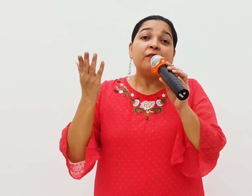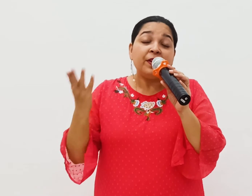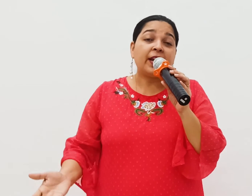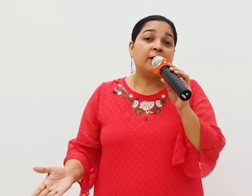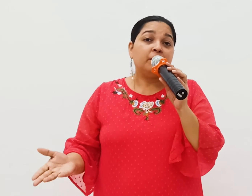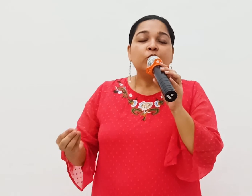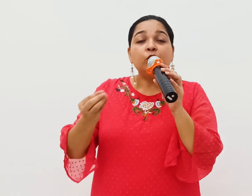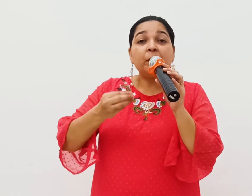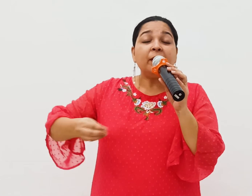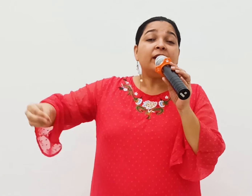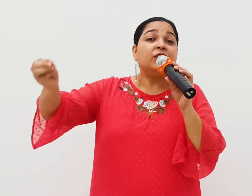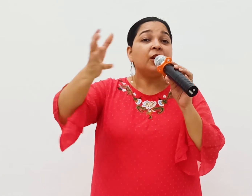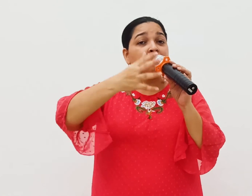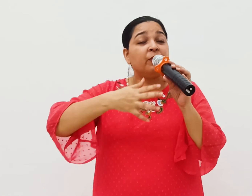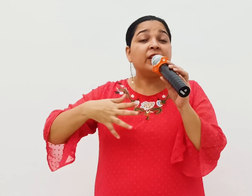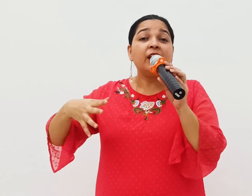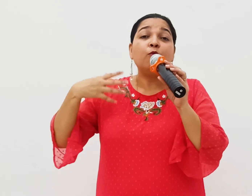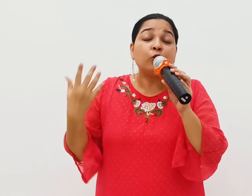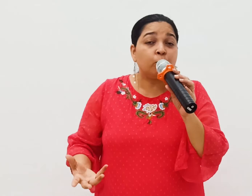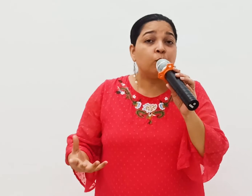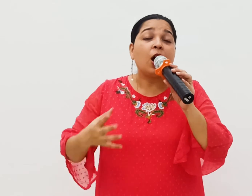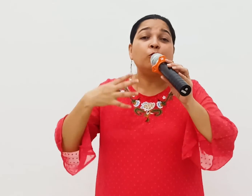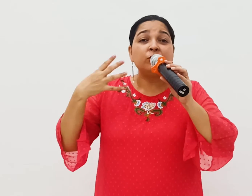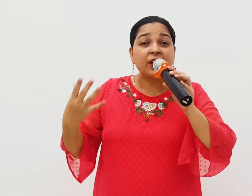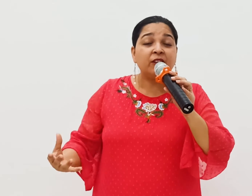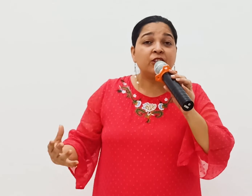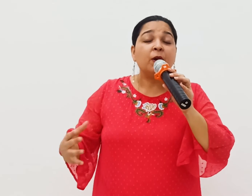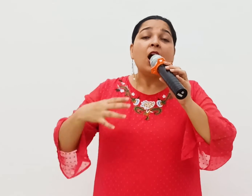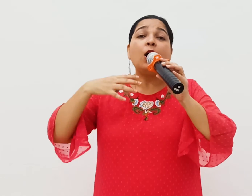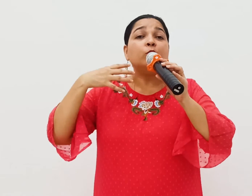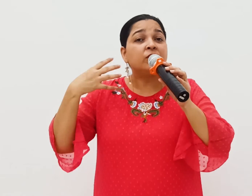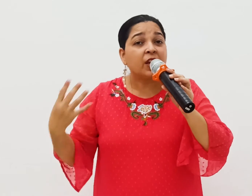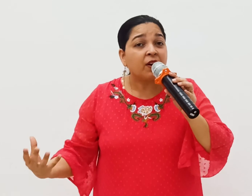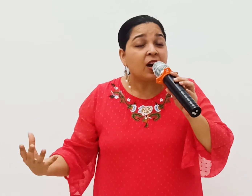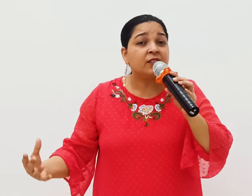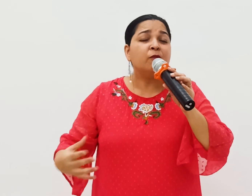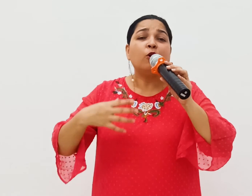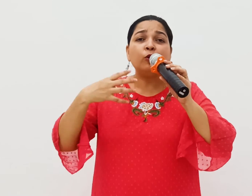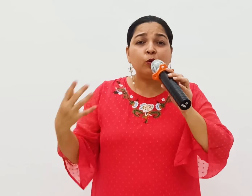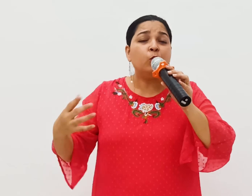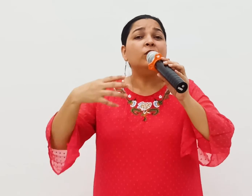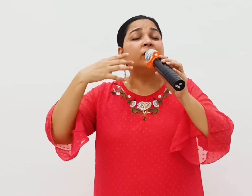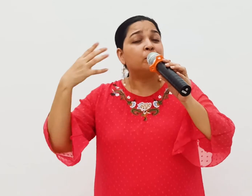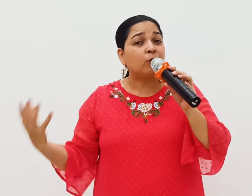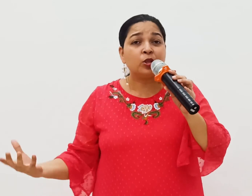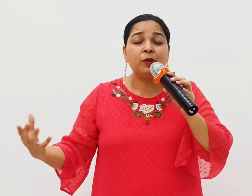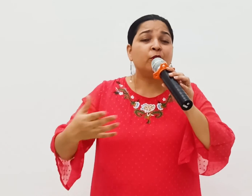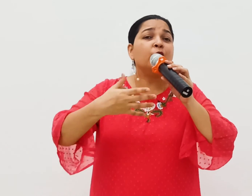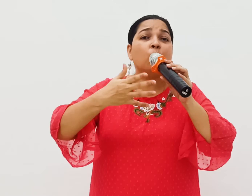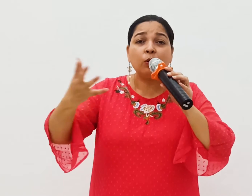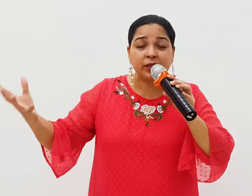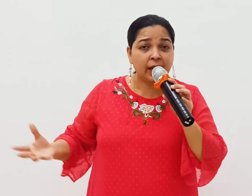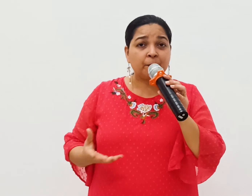not wicked. So the people in the ship were thinking what to do, how to save the ship, how to save ourselves, what to do, who is